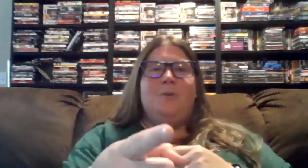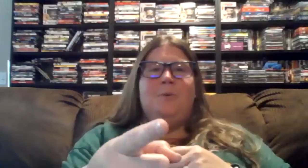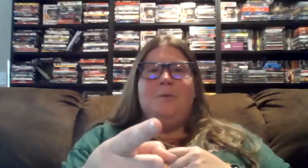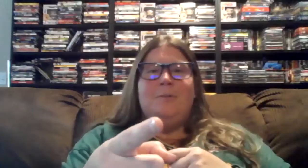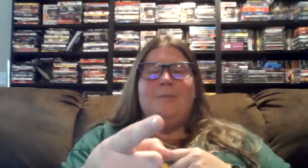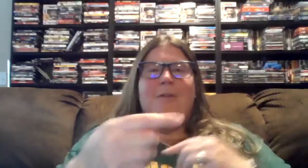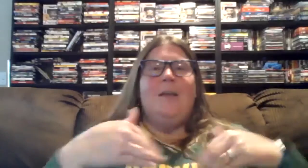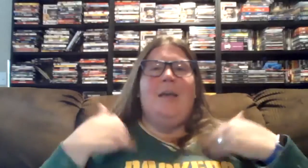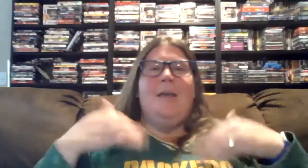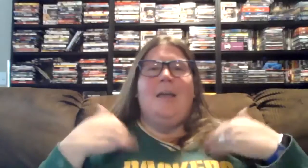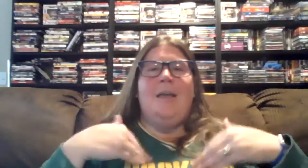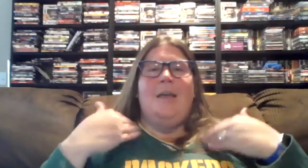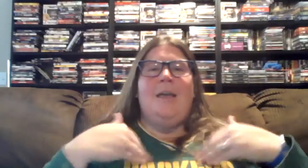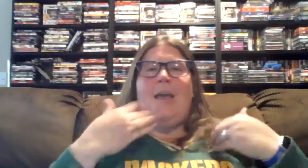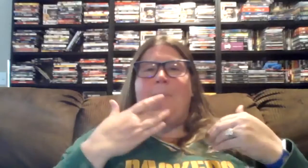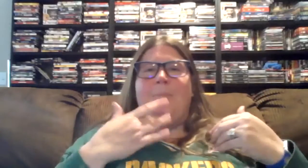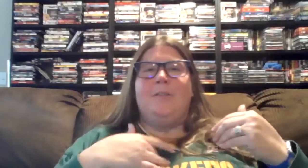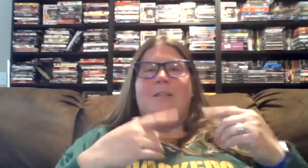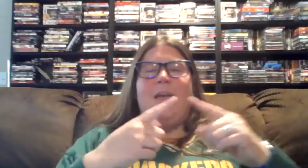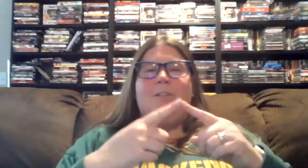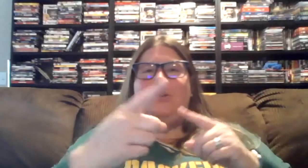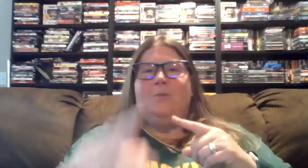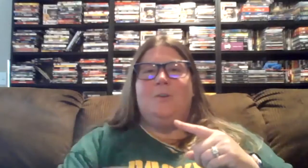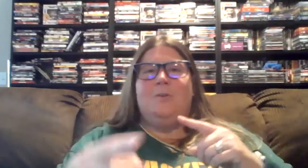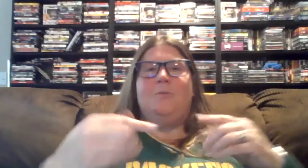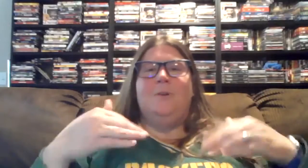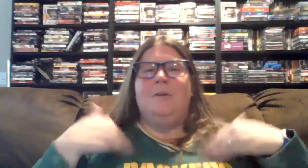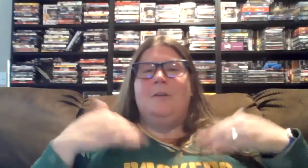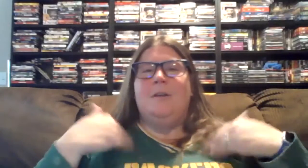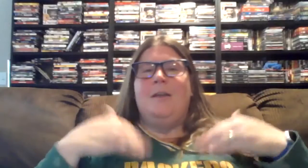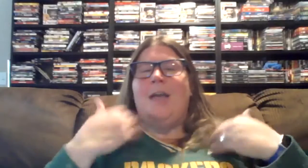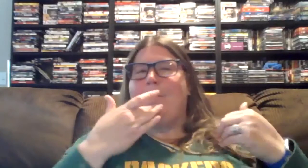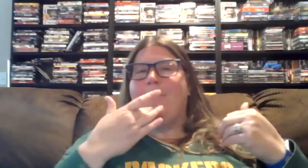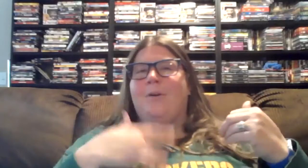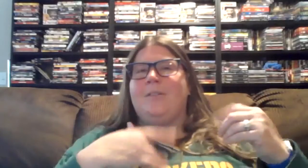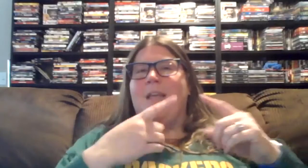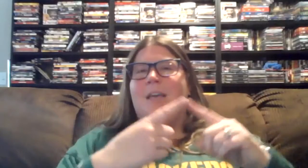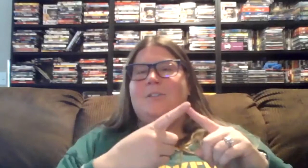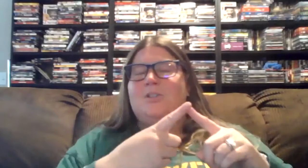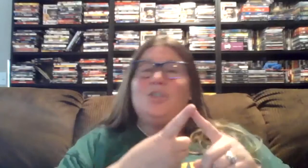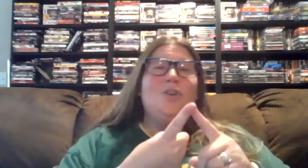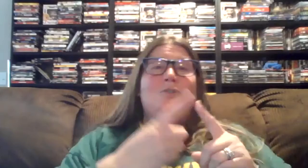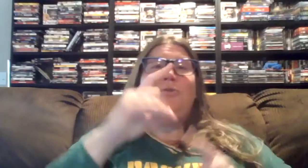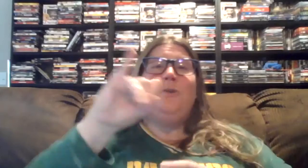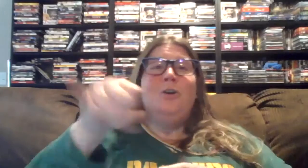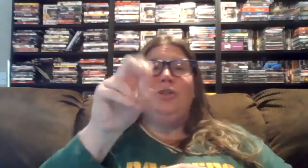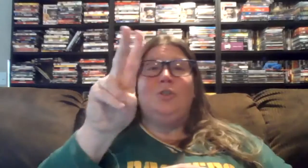you. Happy birthday to you. Happy birthday to